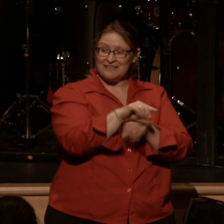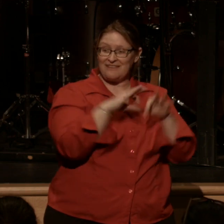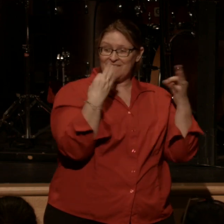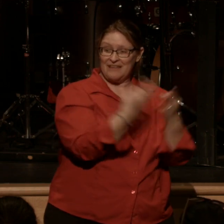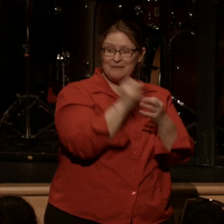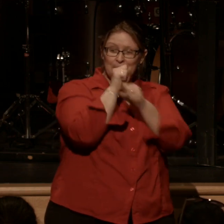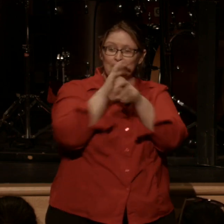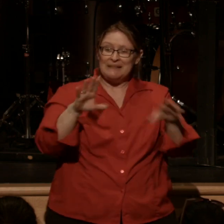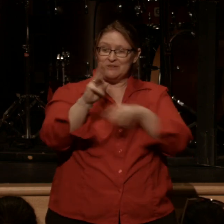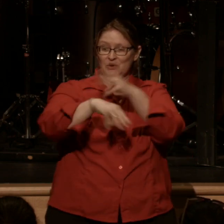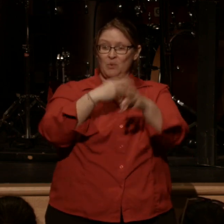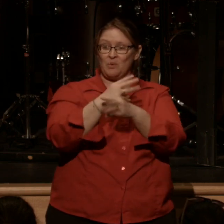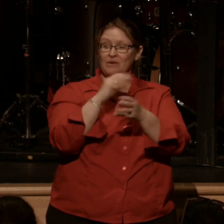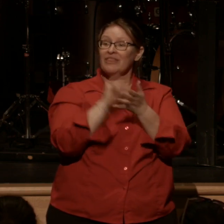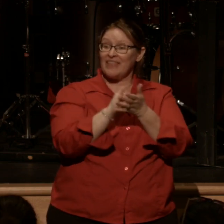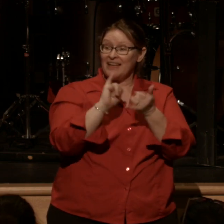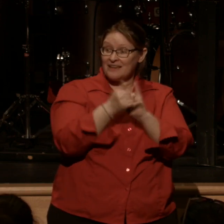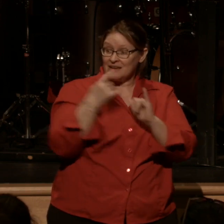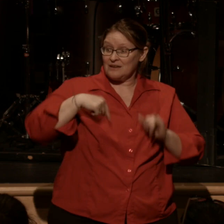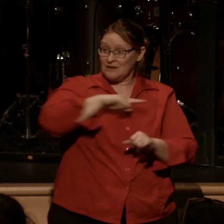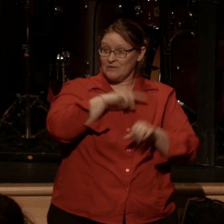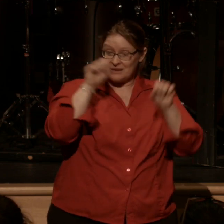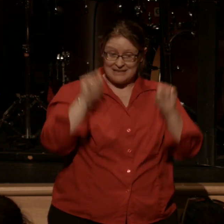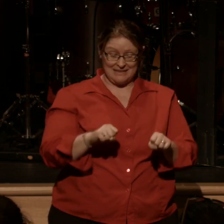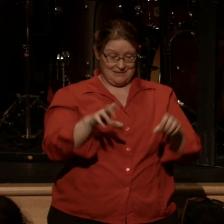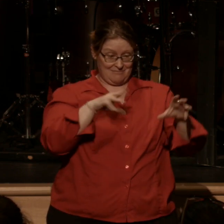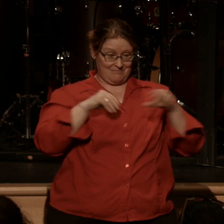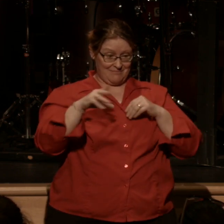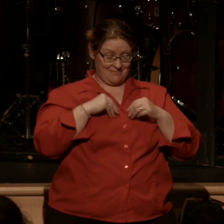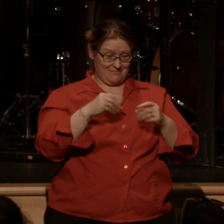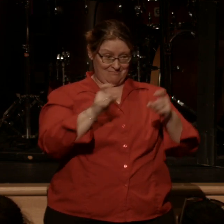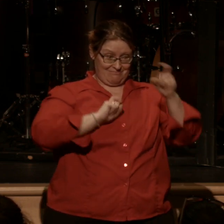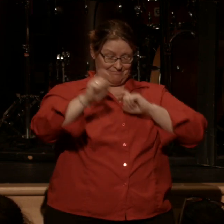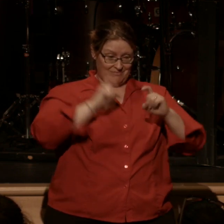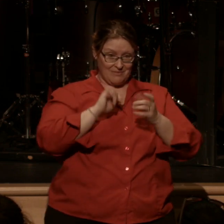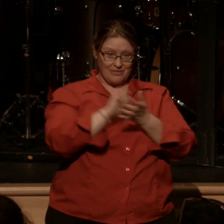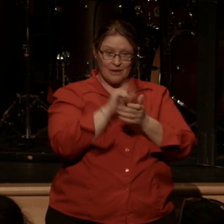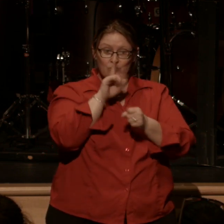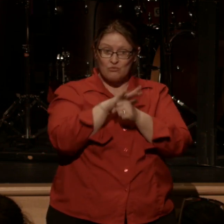family to bless the world. This is how we can be recipients of the promise too.